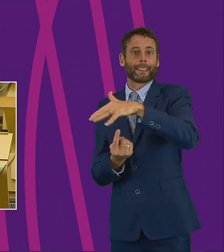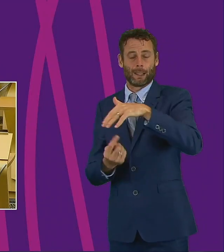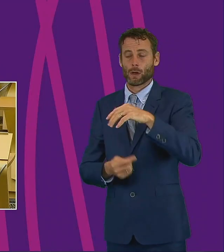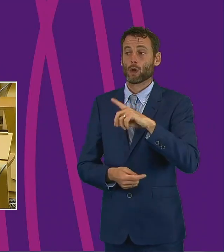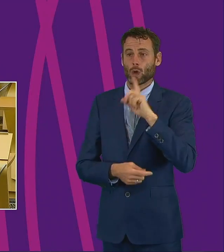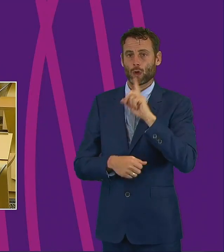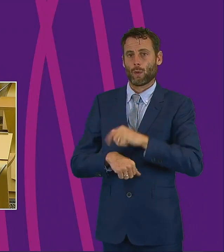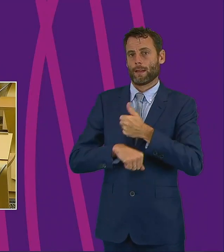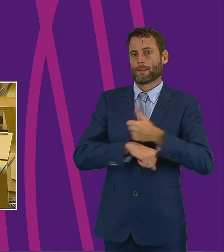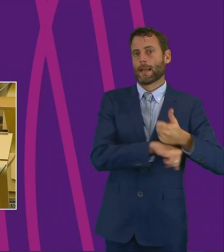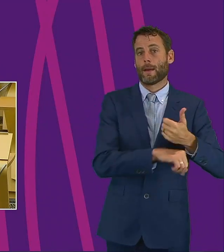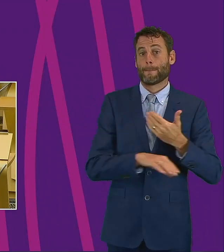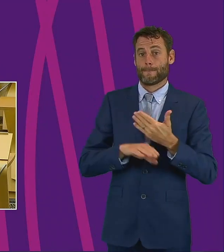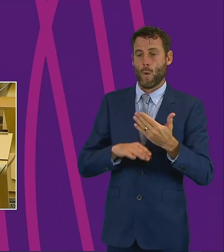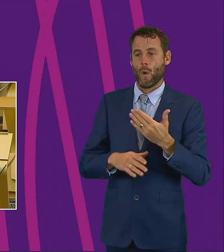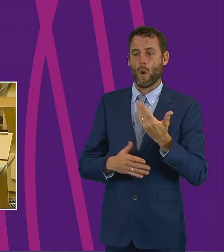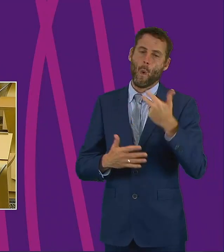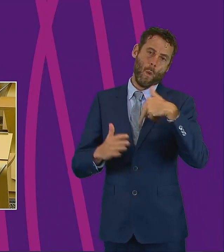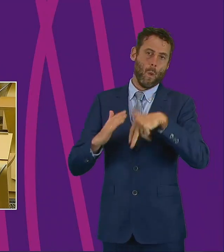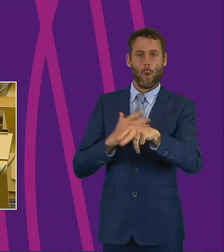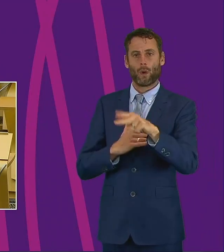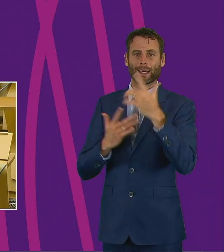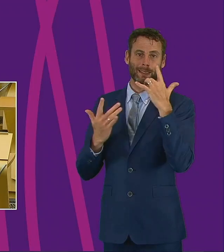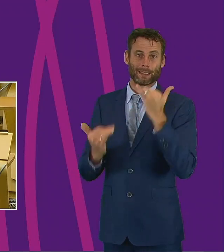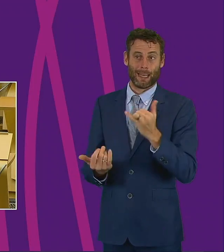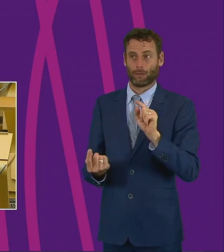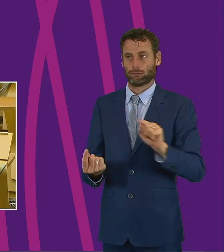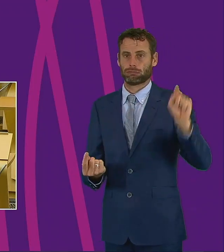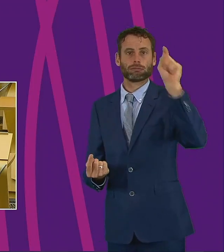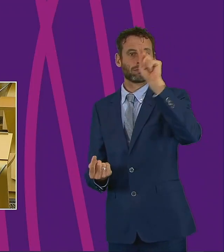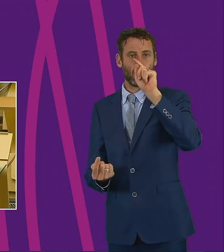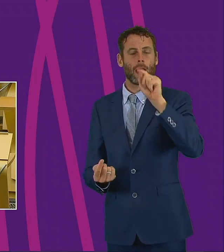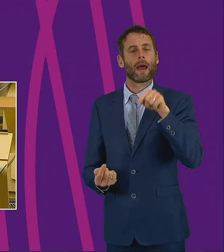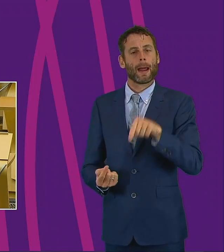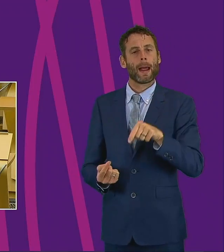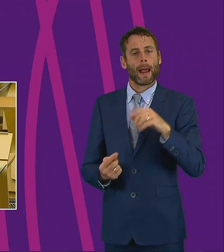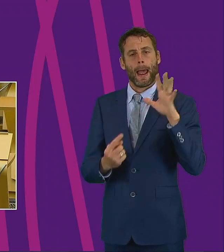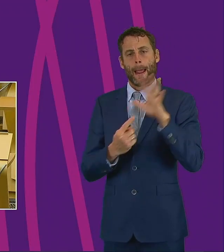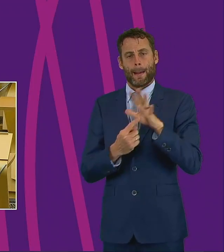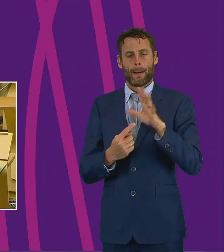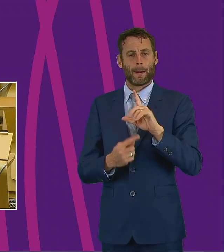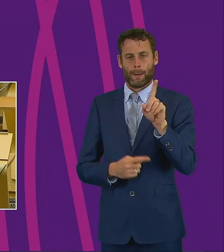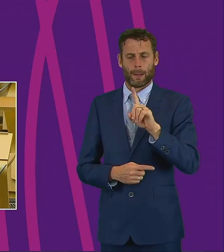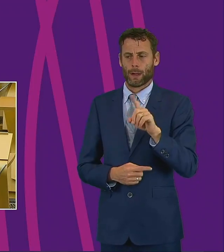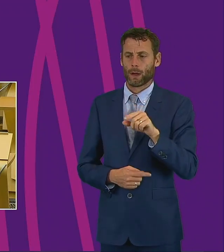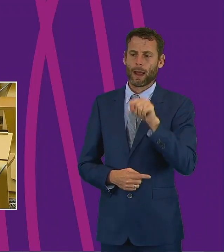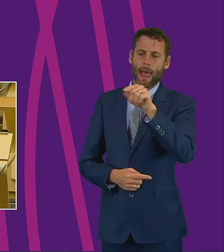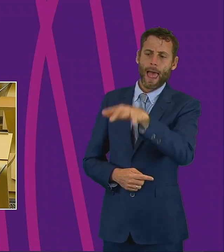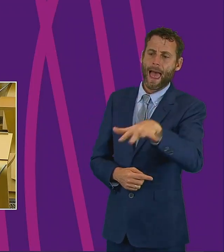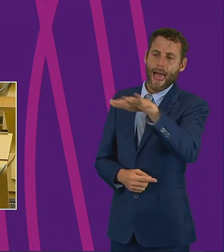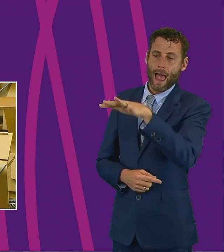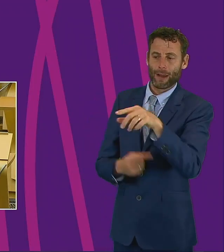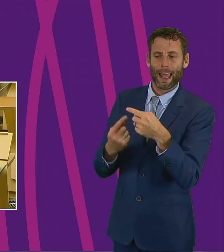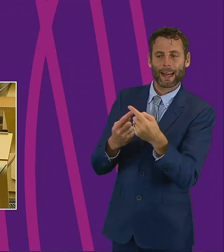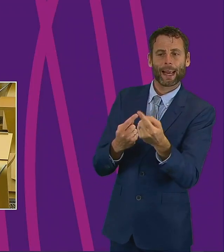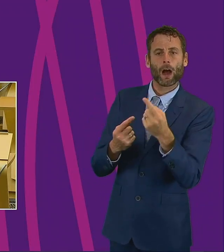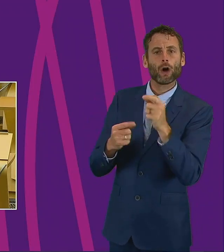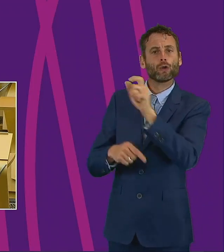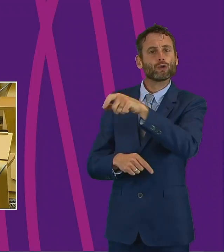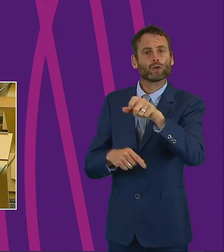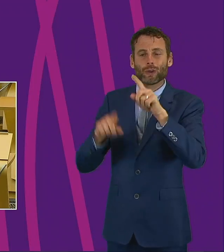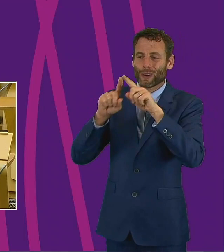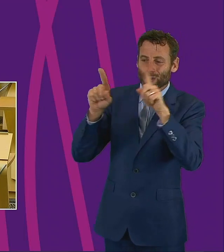now and October, and one of the priorities for those is to look at locations that support student populations. But